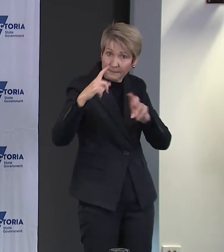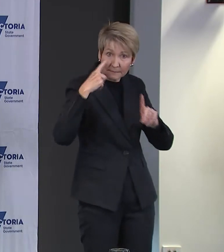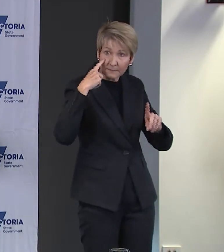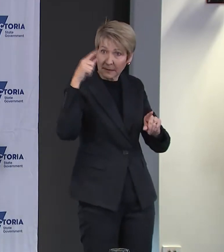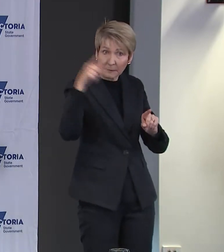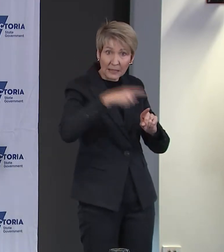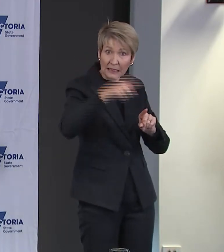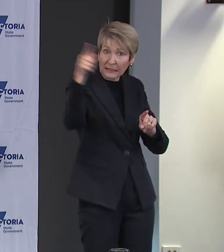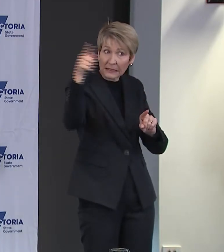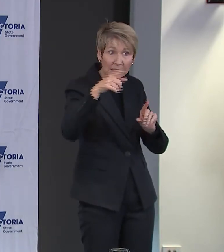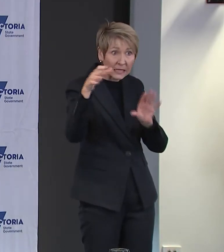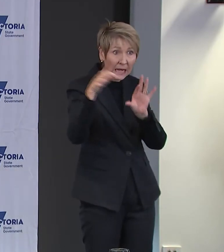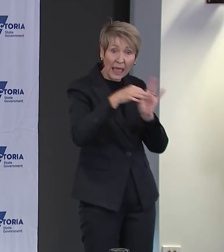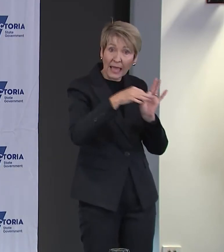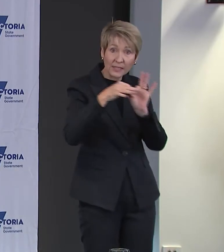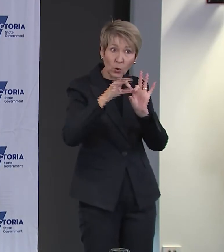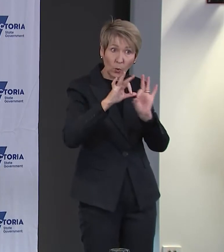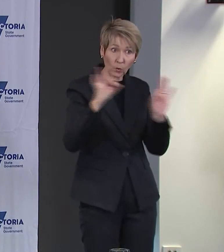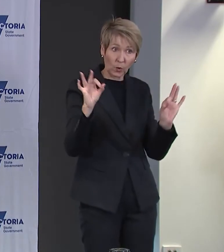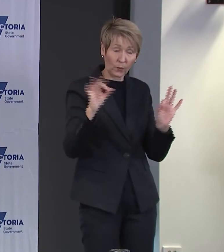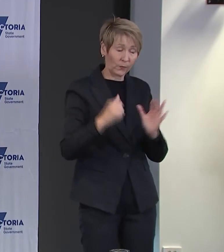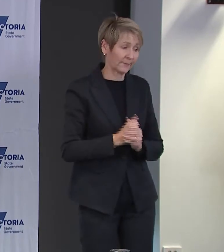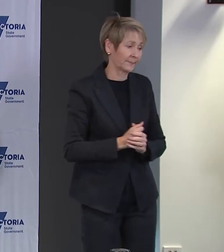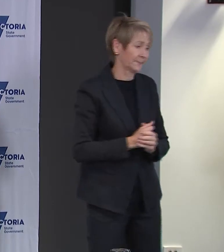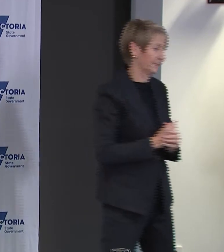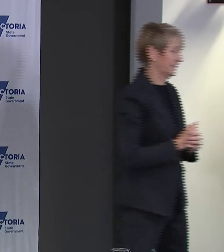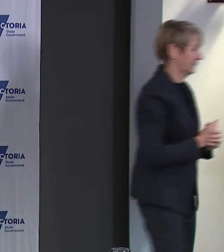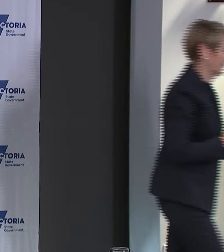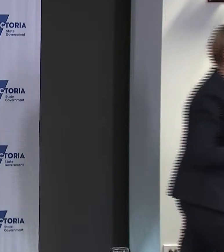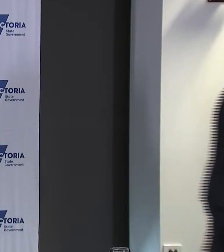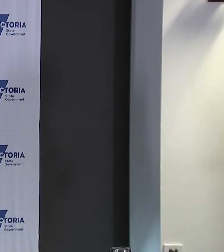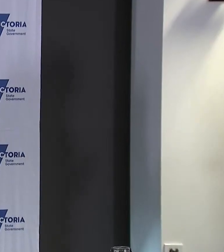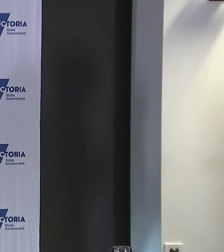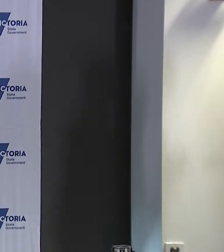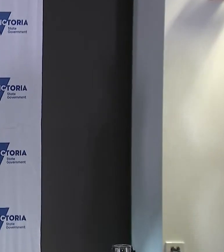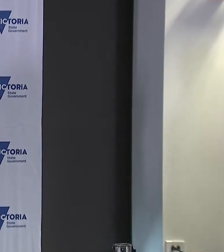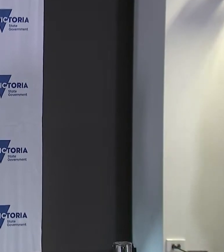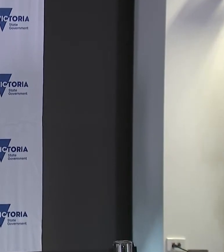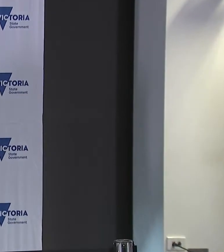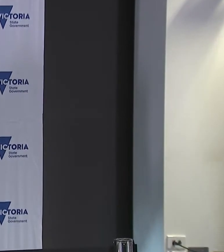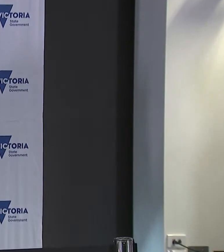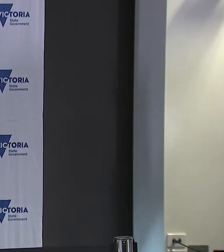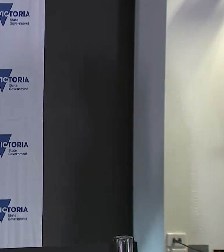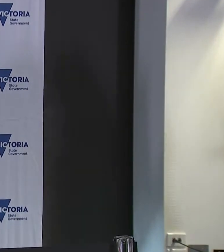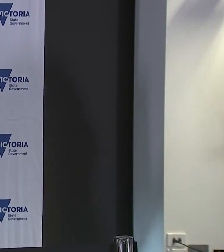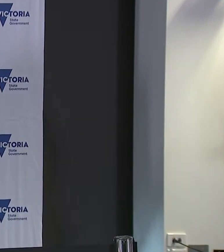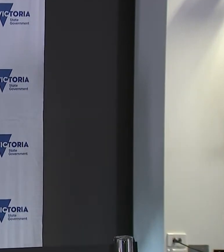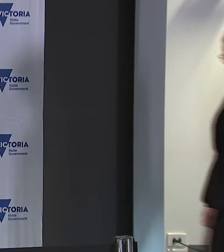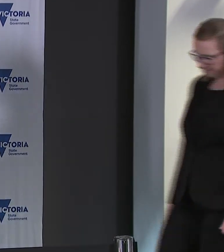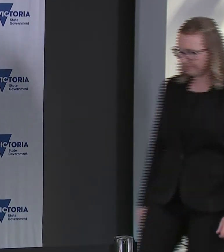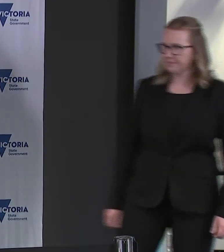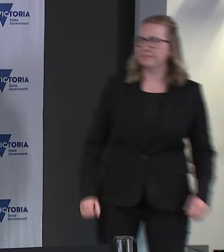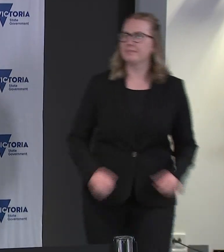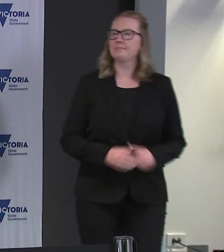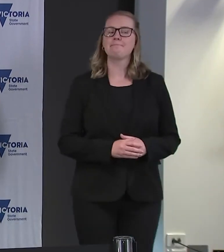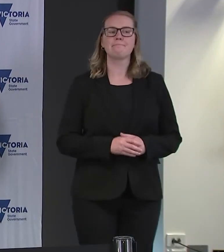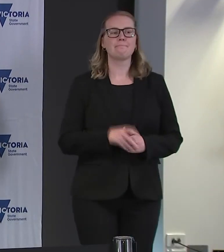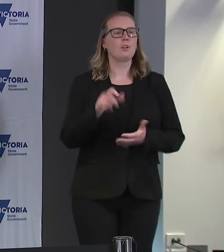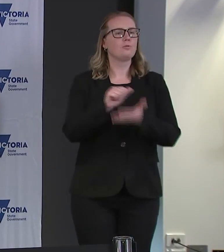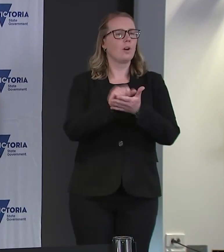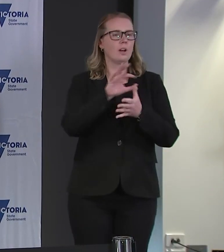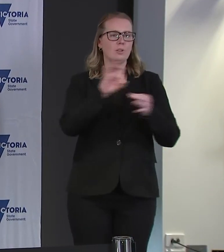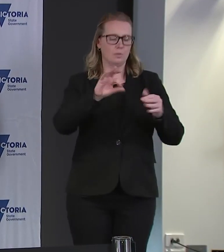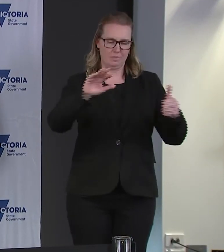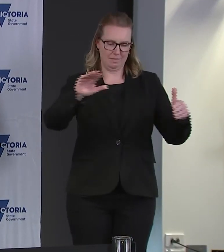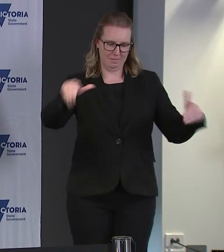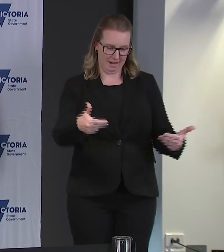want to speak to that? Yeah, there's no match. So you can really closely align